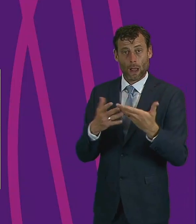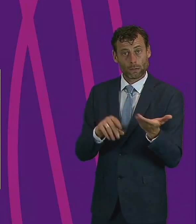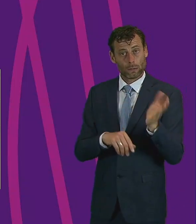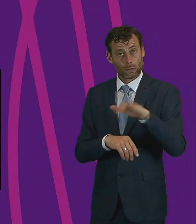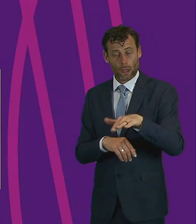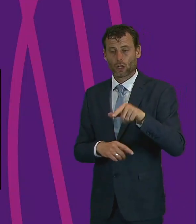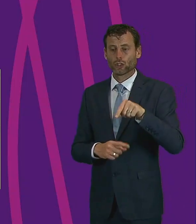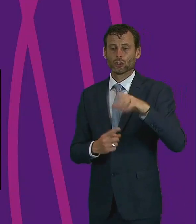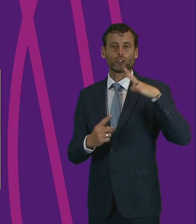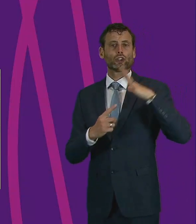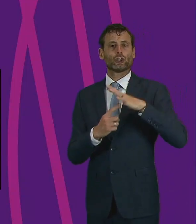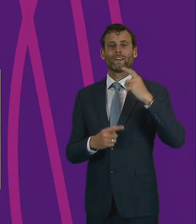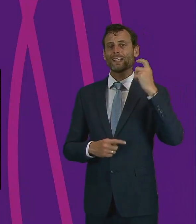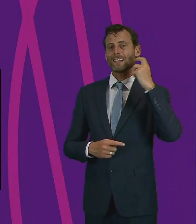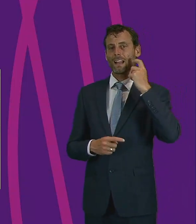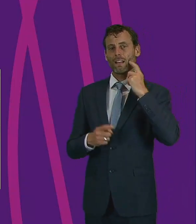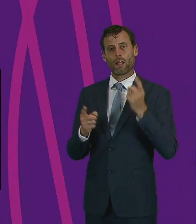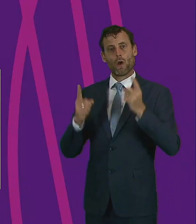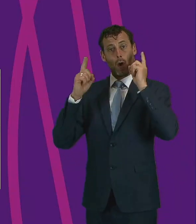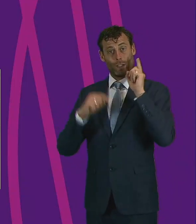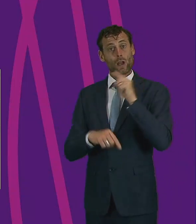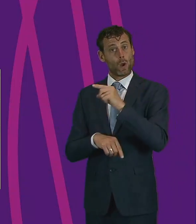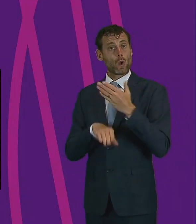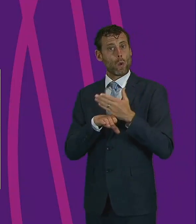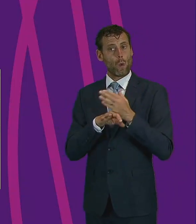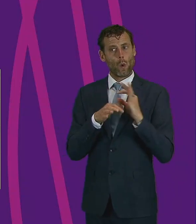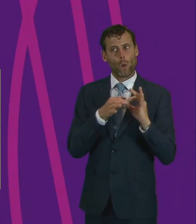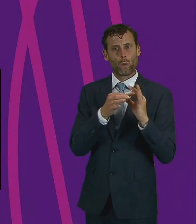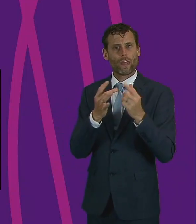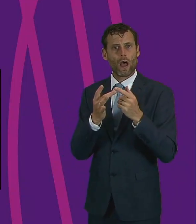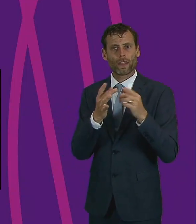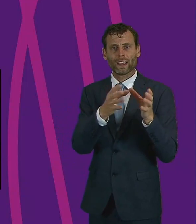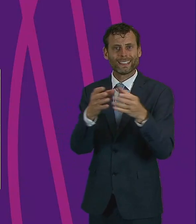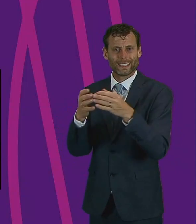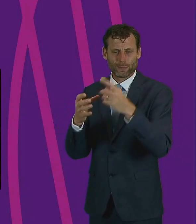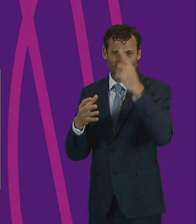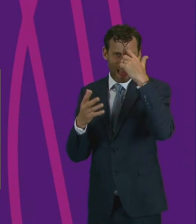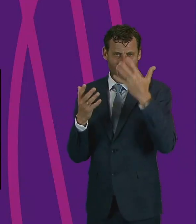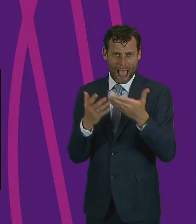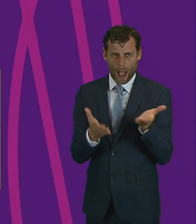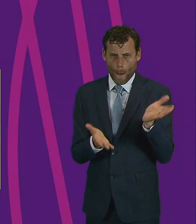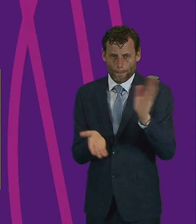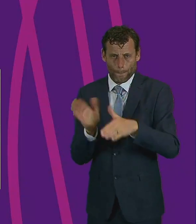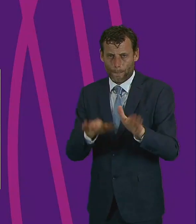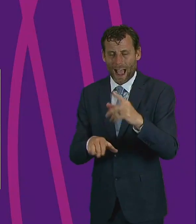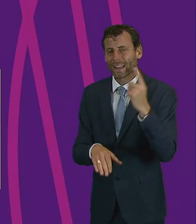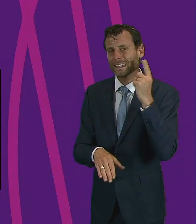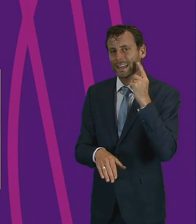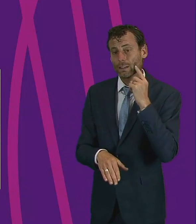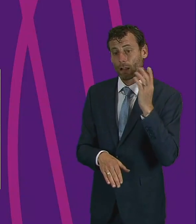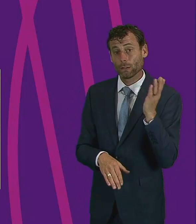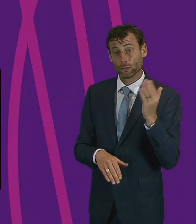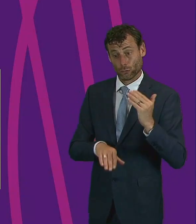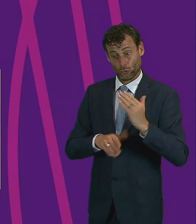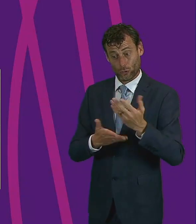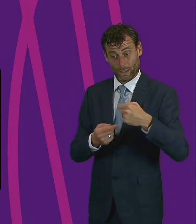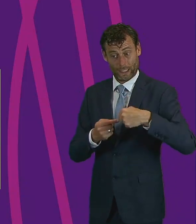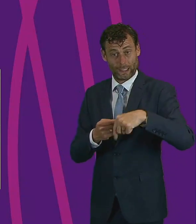Dental Officer is working with dental teams to prepare for a phased introduction of dental services over the course of this